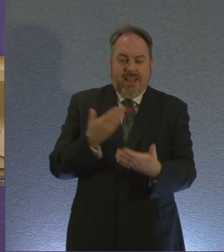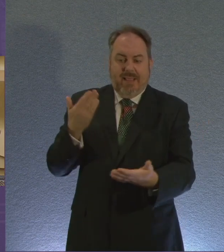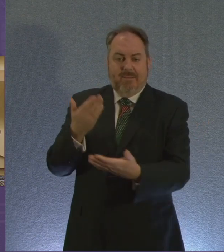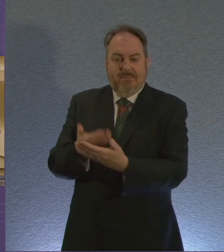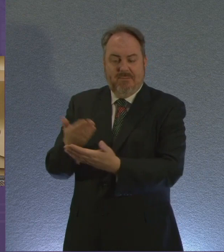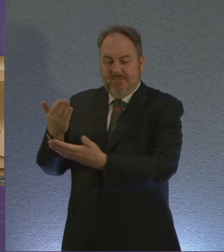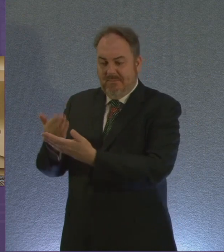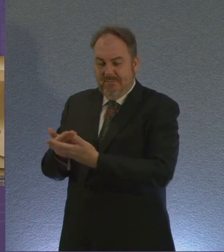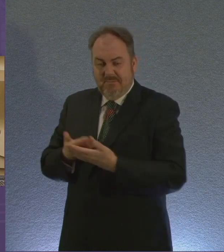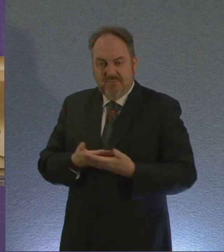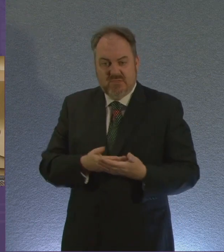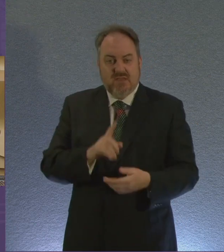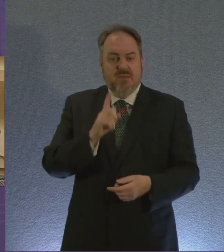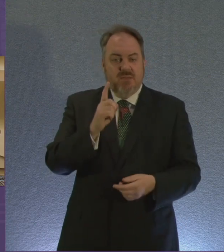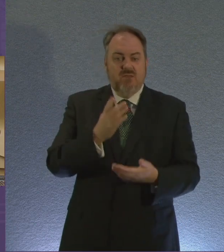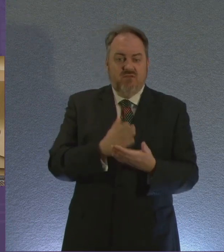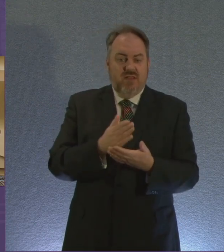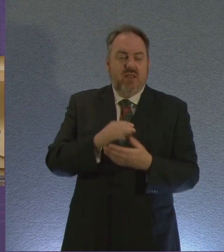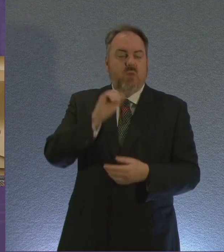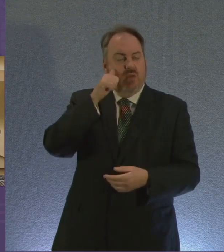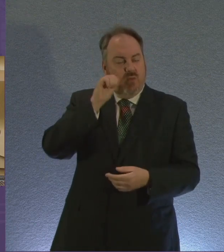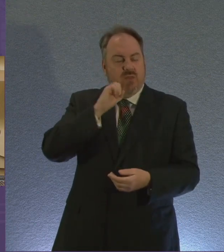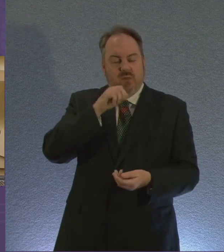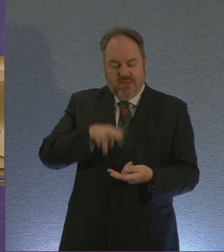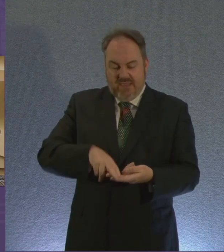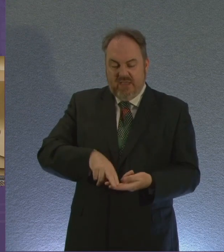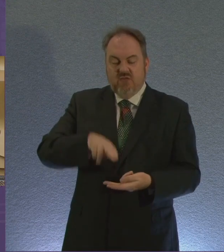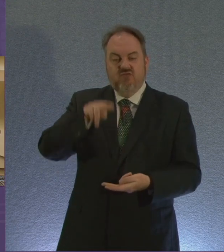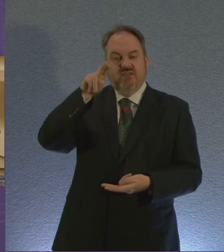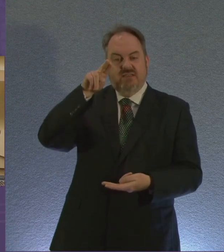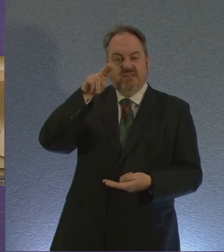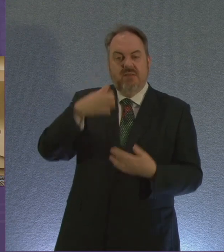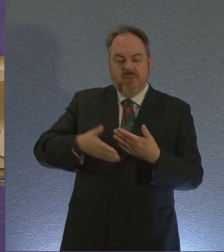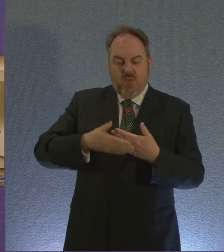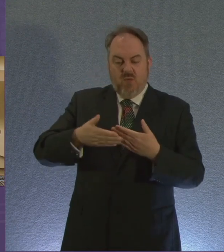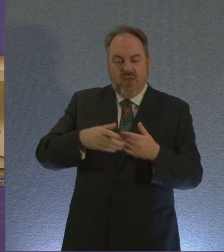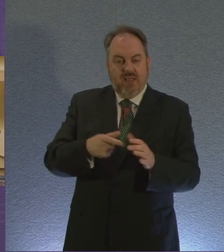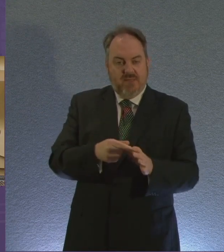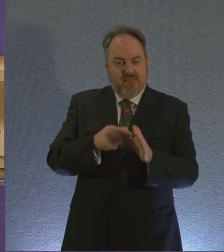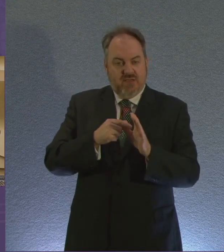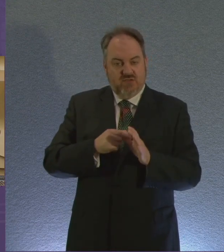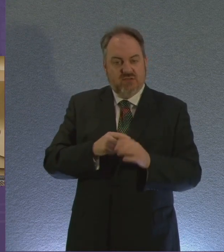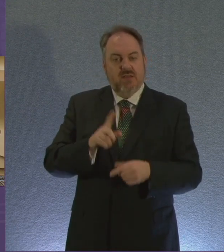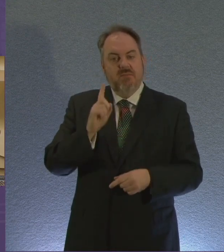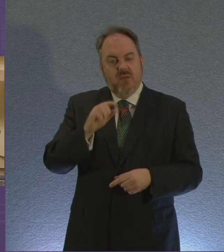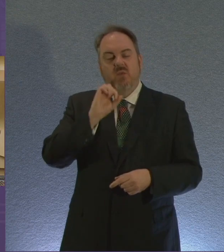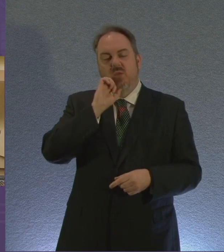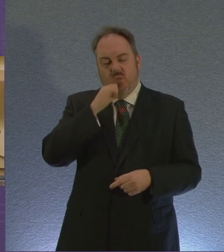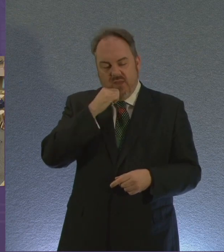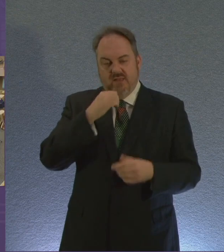But we do anticipate a sizeable increase in applications, but I stress again that those will be met.